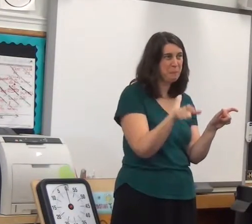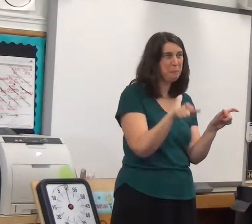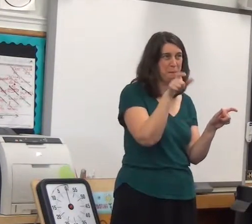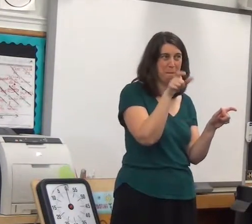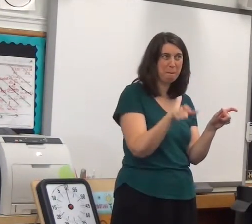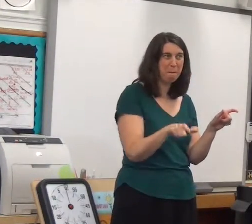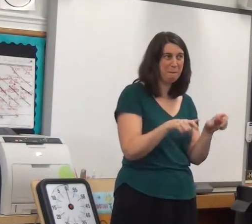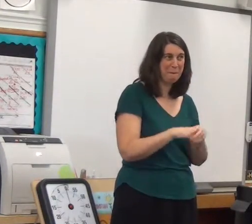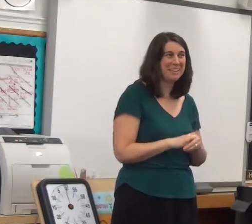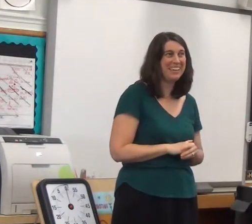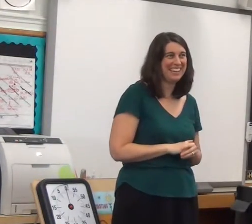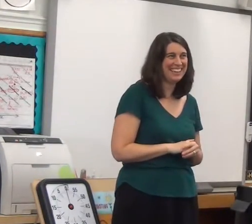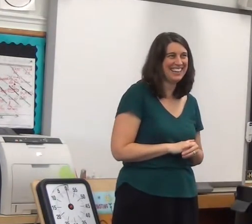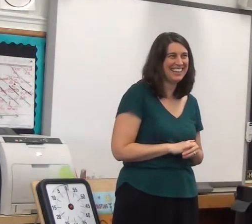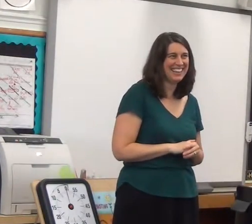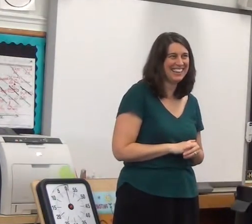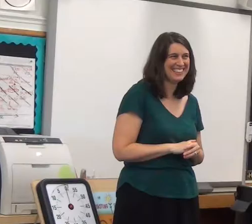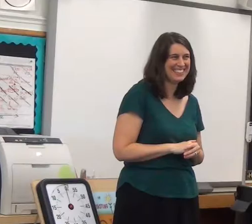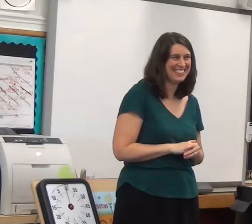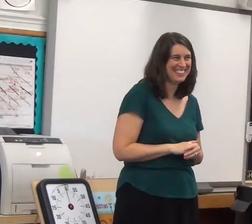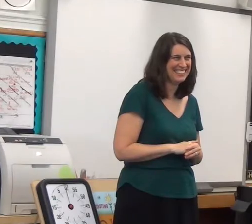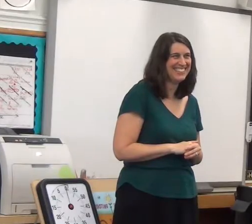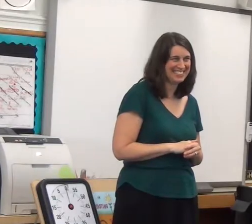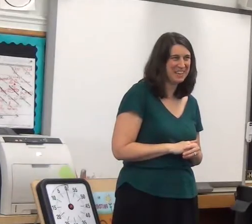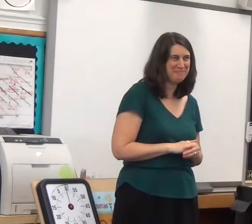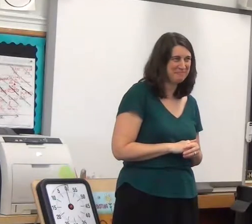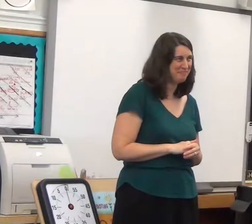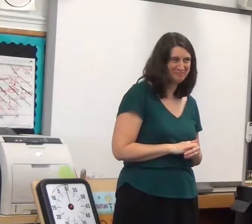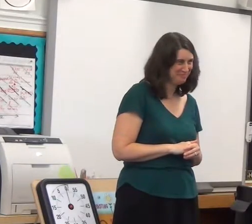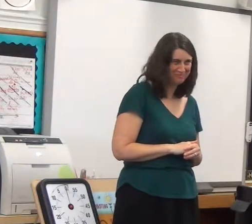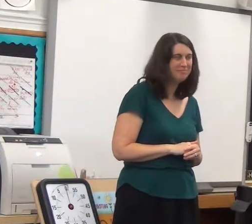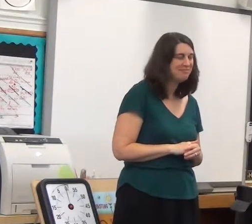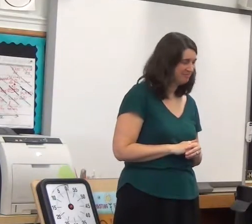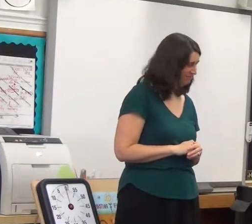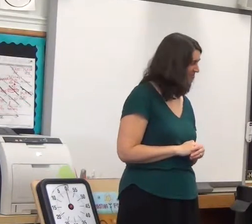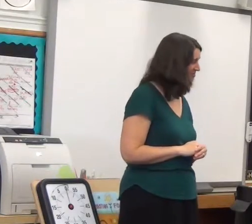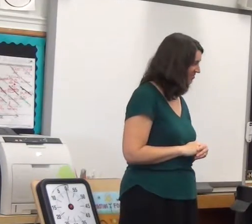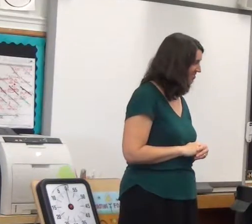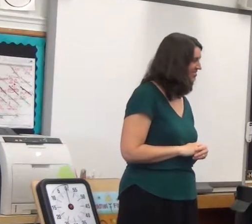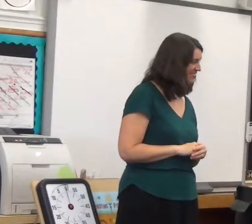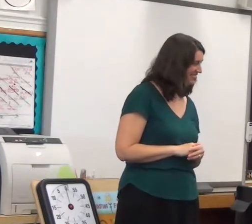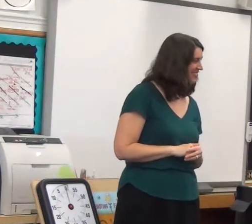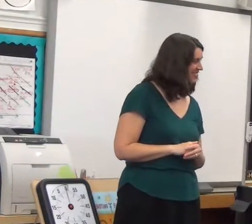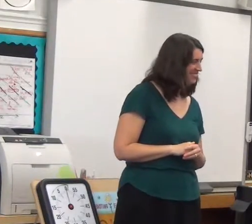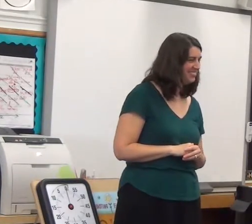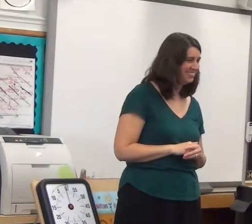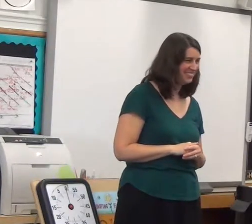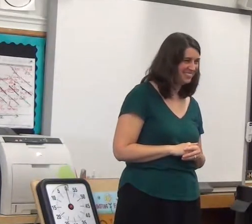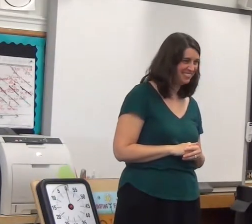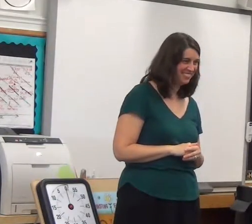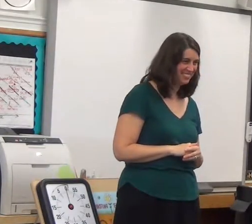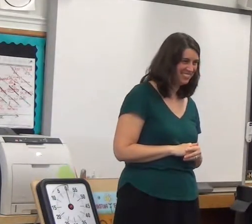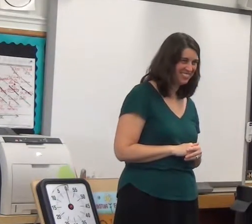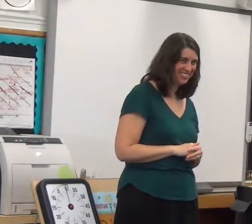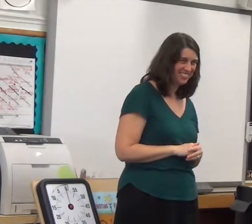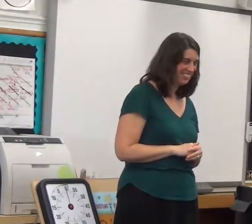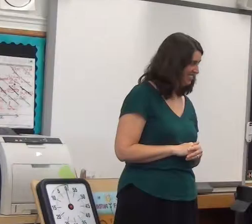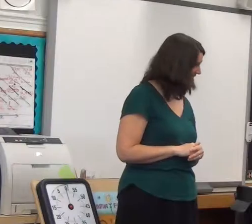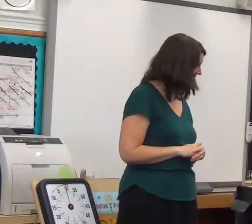column. Oh. On page 89 is your word in the right-hand column. Is this the right-hand